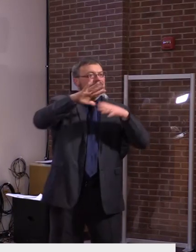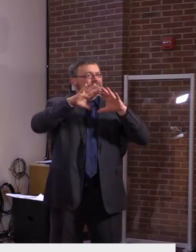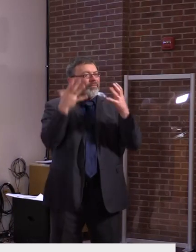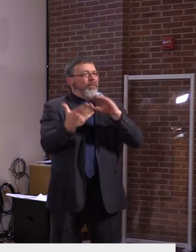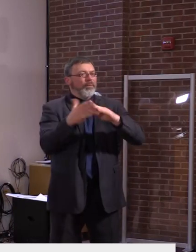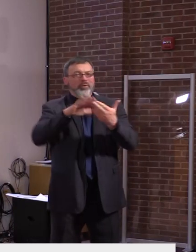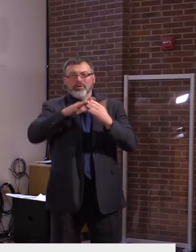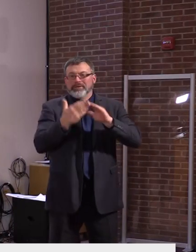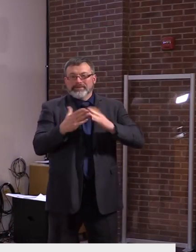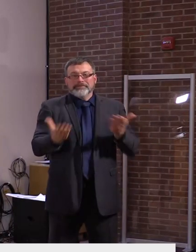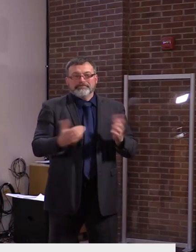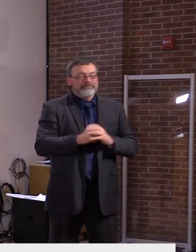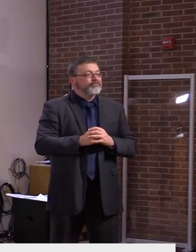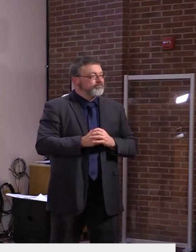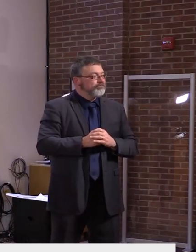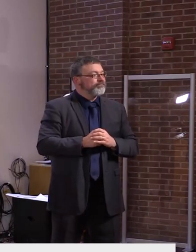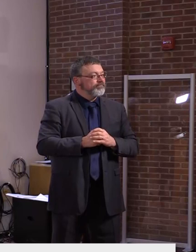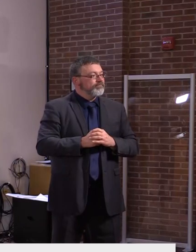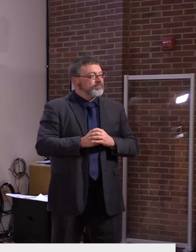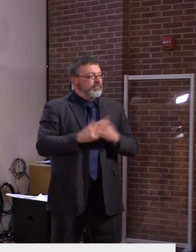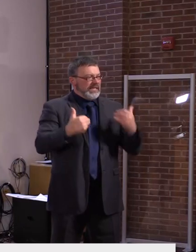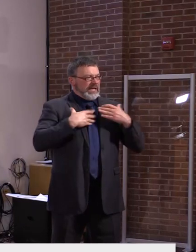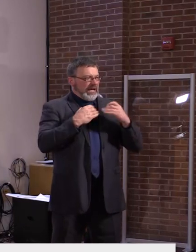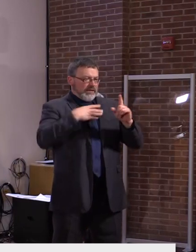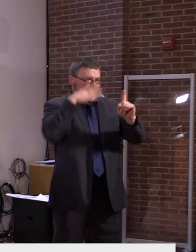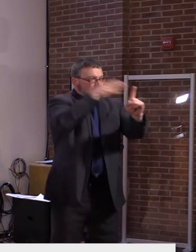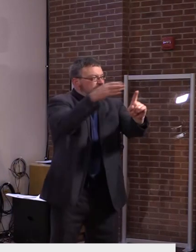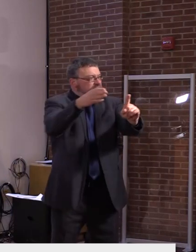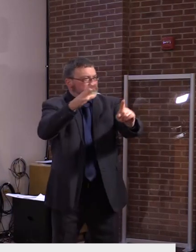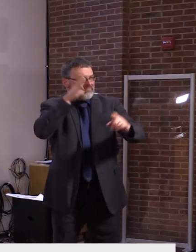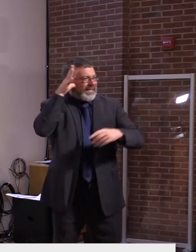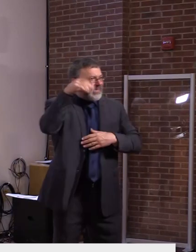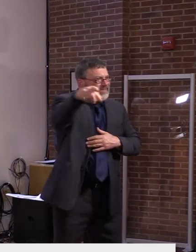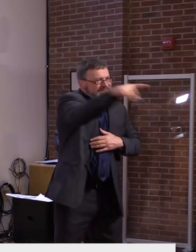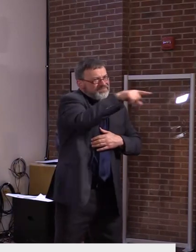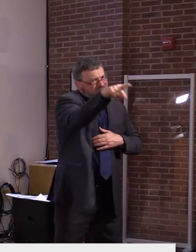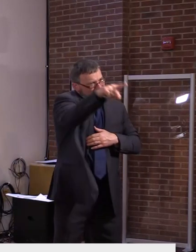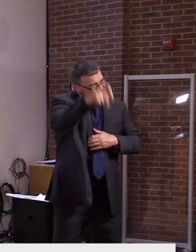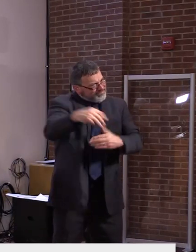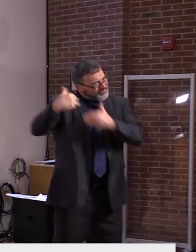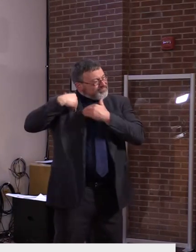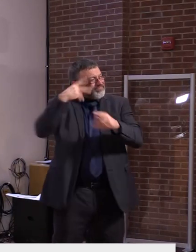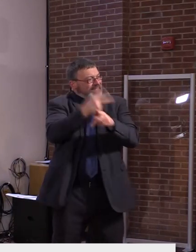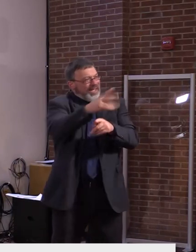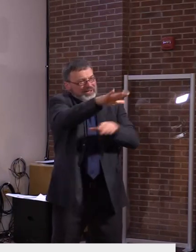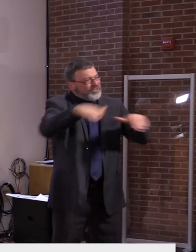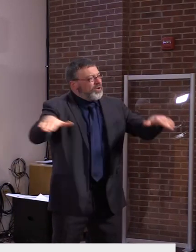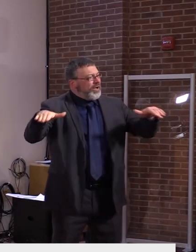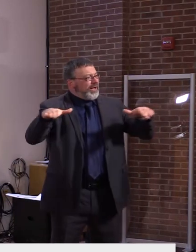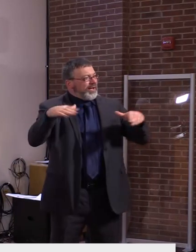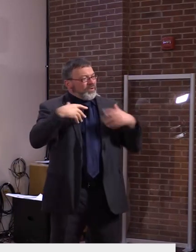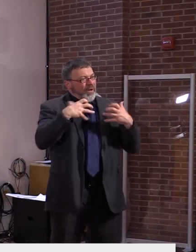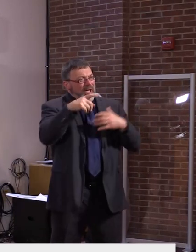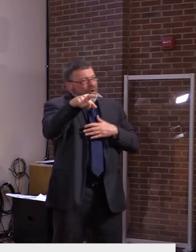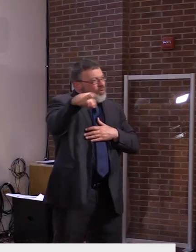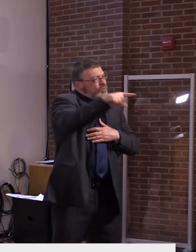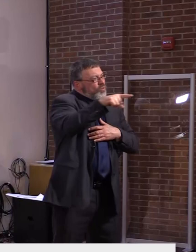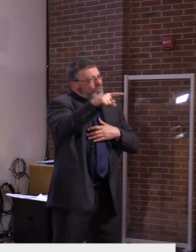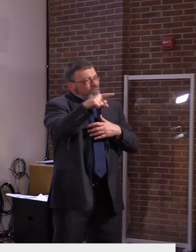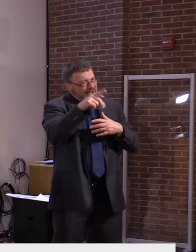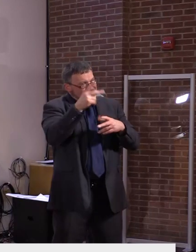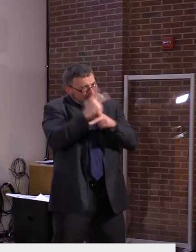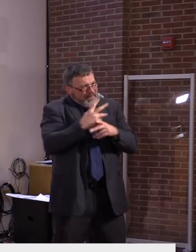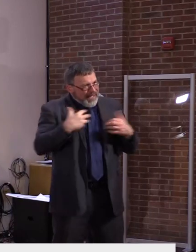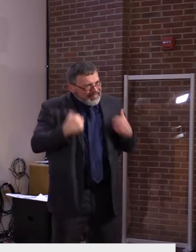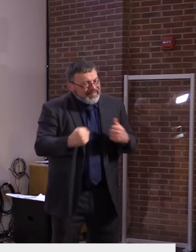talk directly to parents and caregivers for a moment about this. I really want you to have complete confidence in the